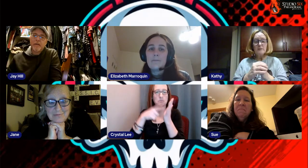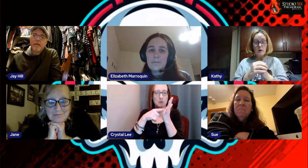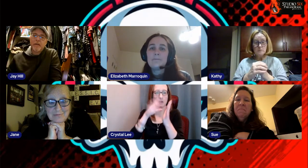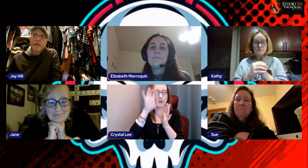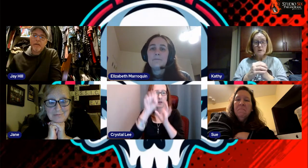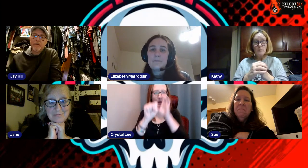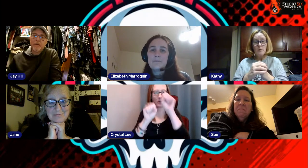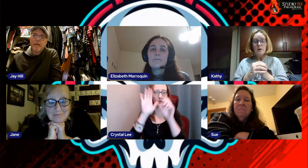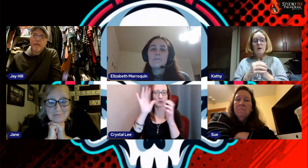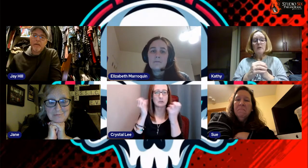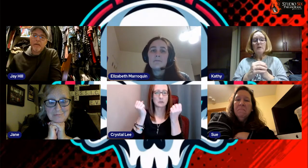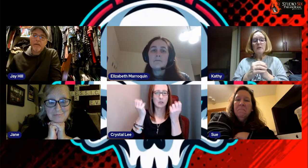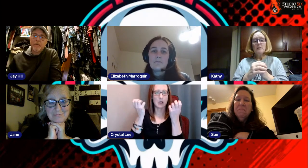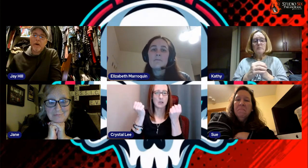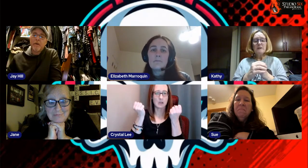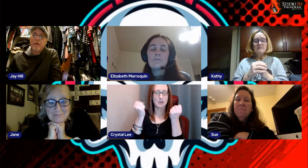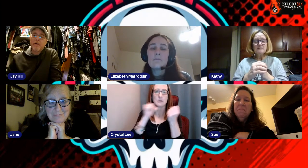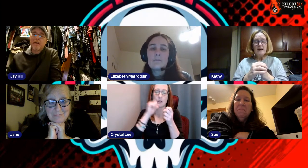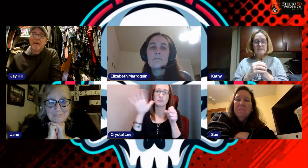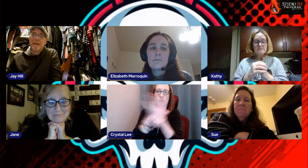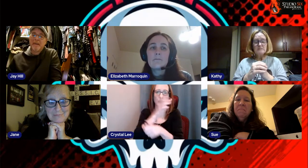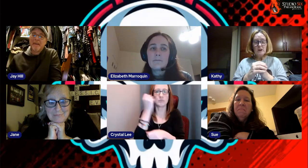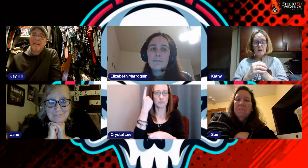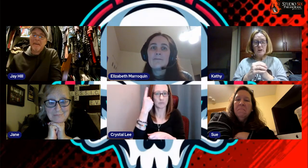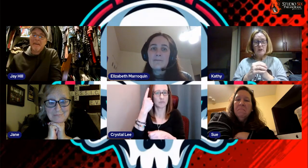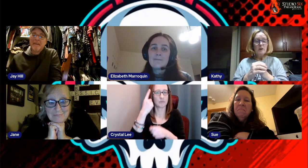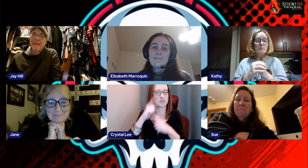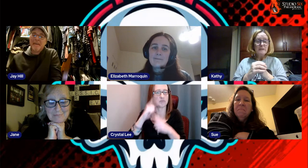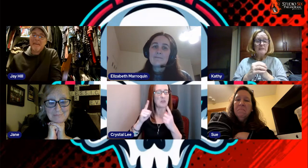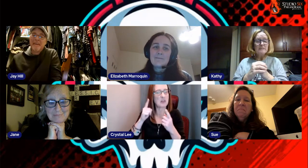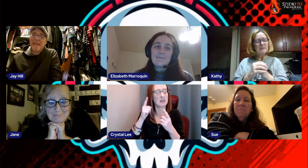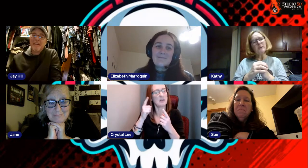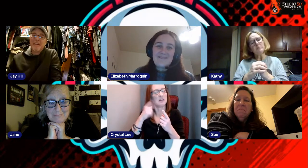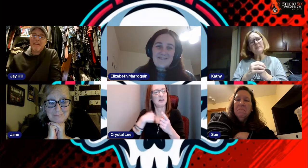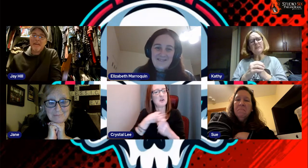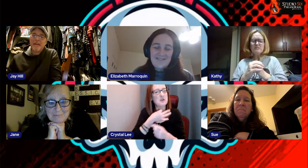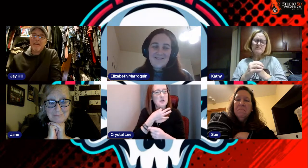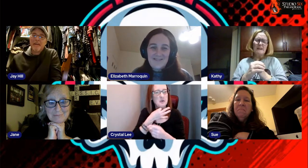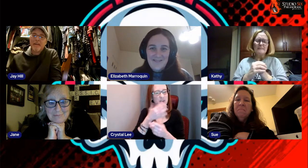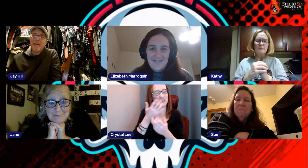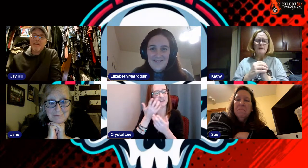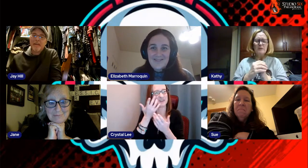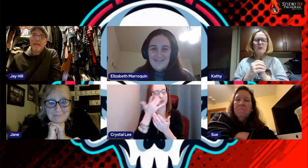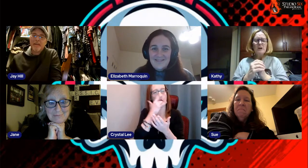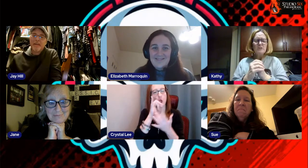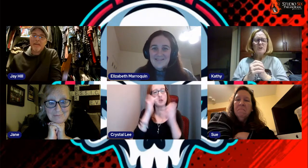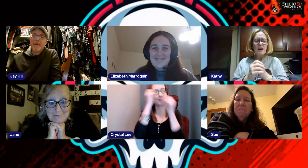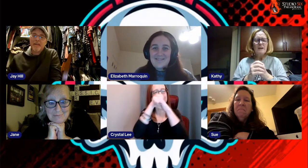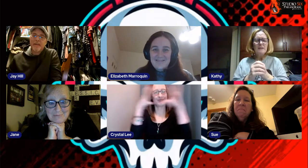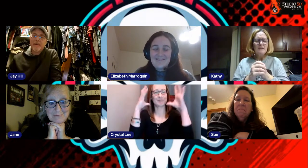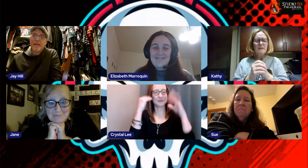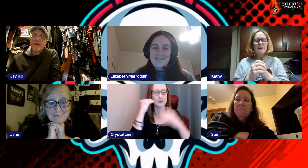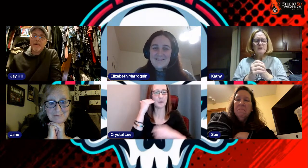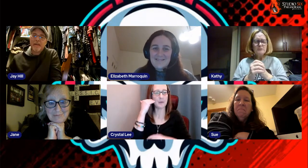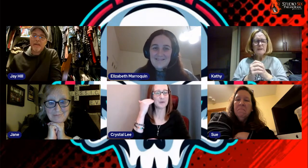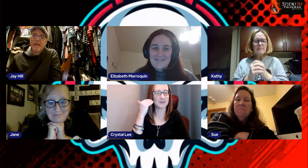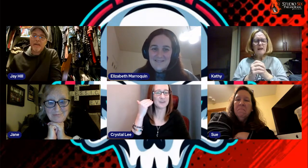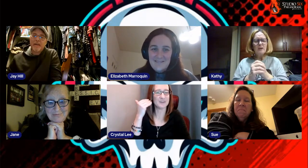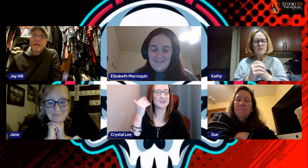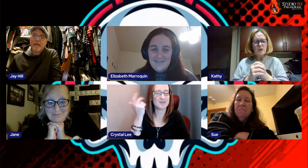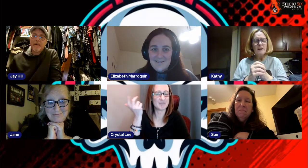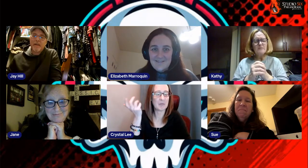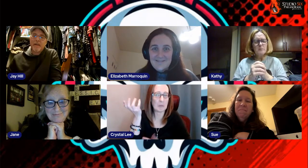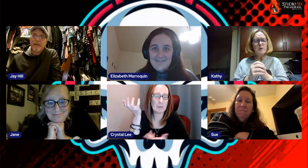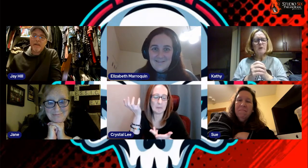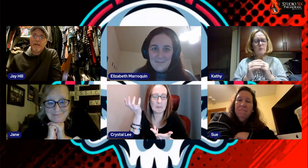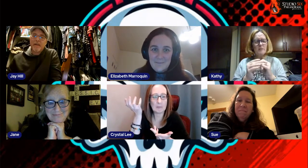deaf ghost. Wow. To her. Didn't completely understand it, but she got intrigued